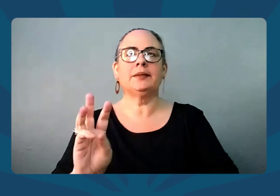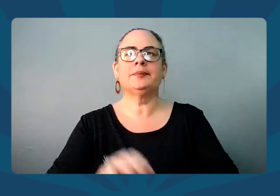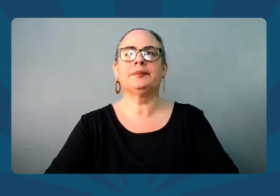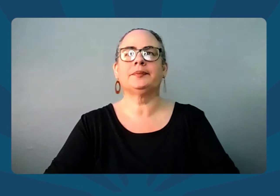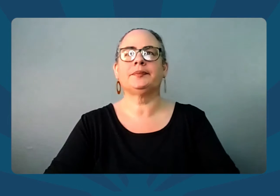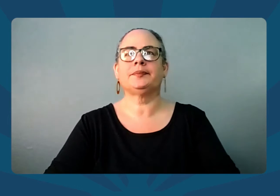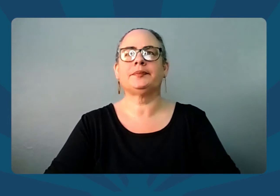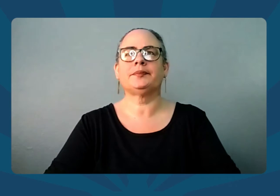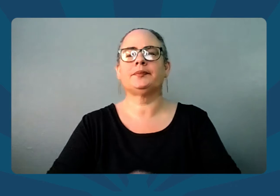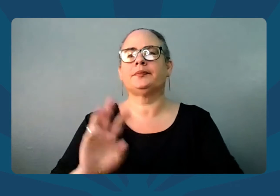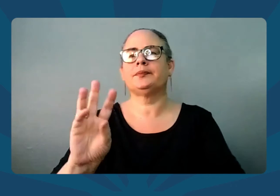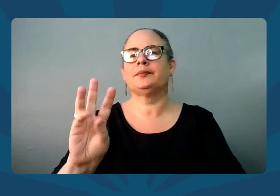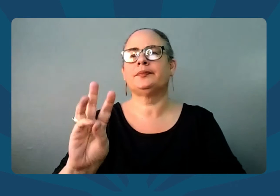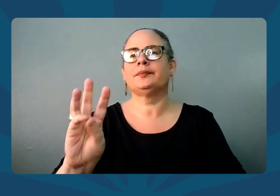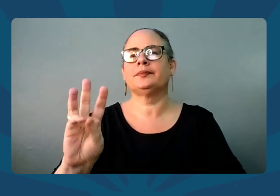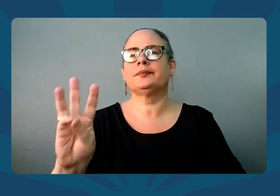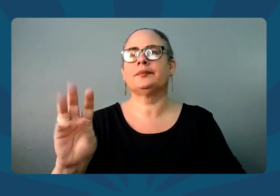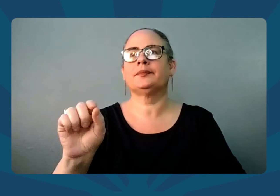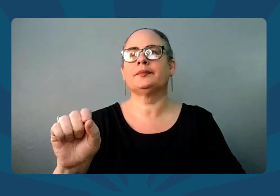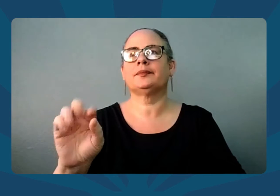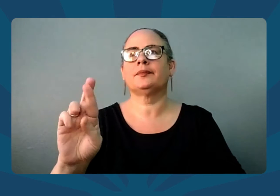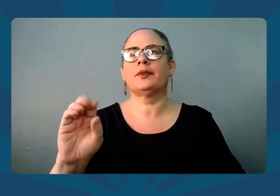traditional. Website,